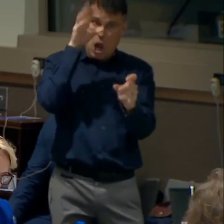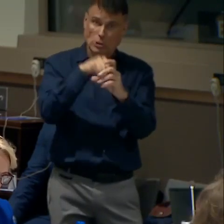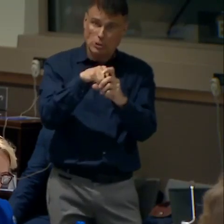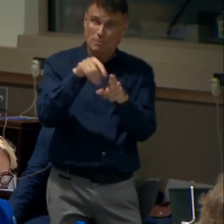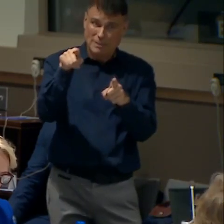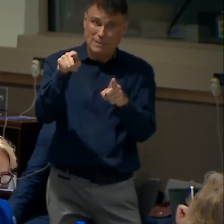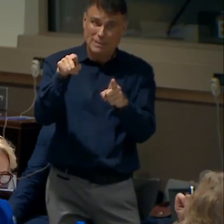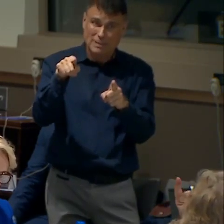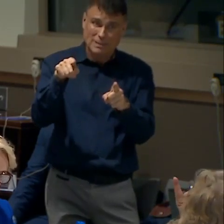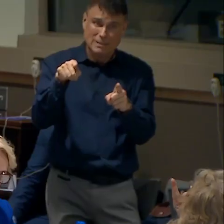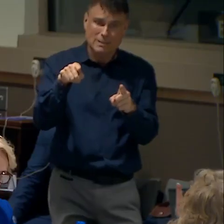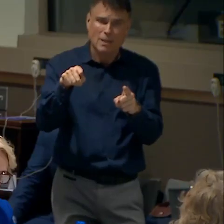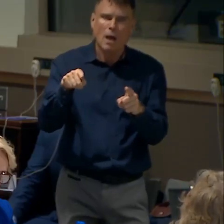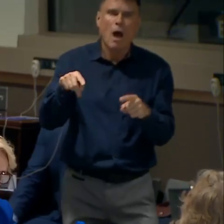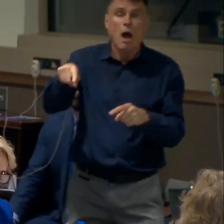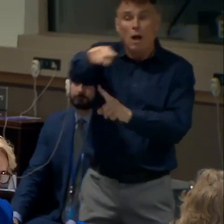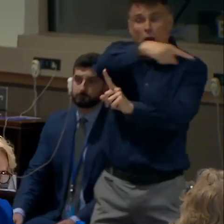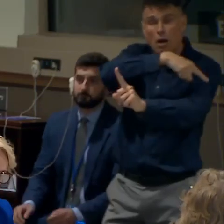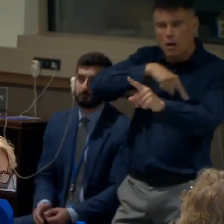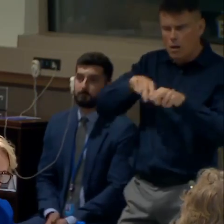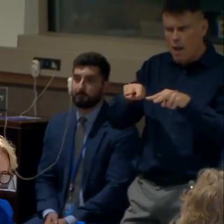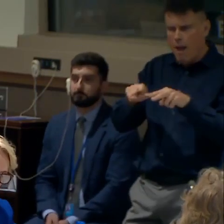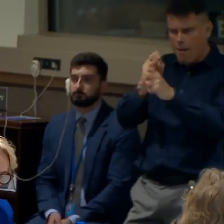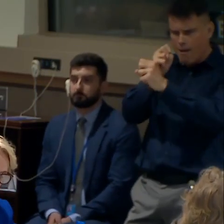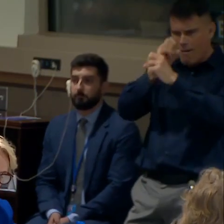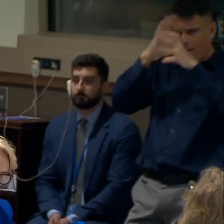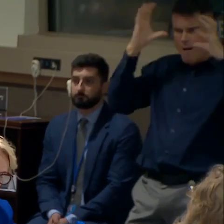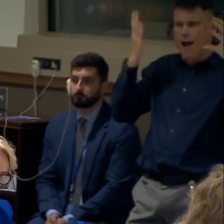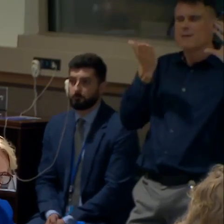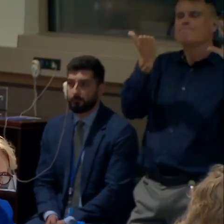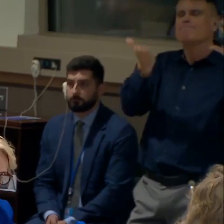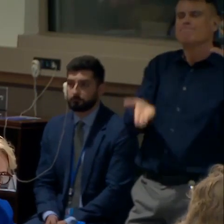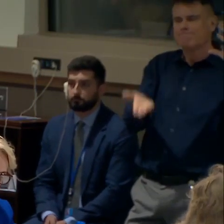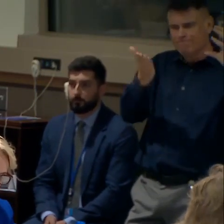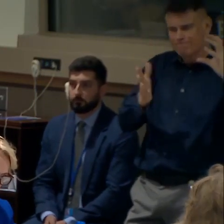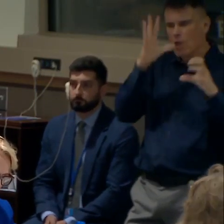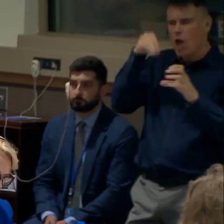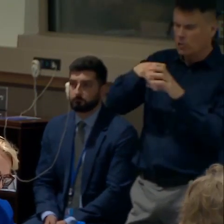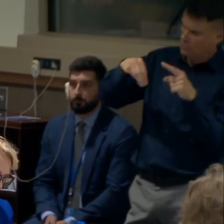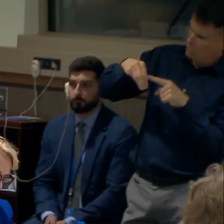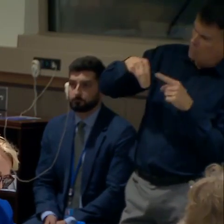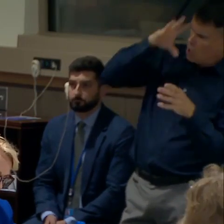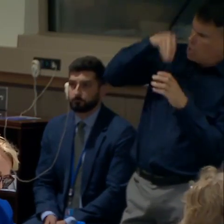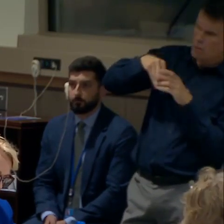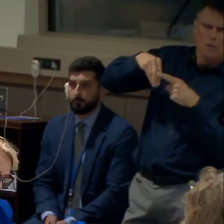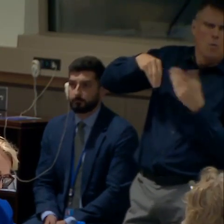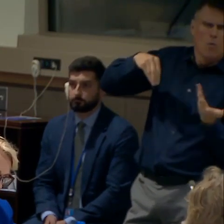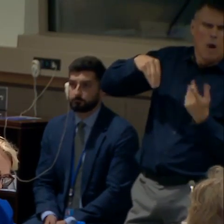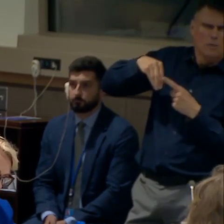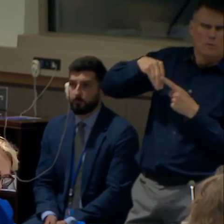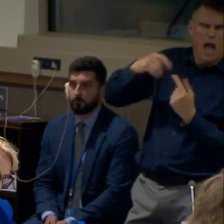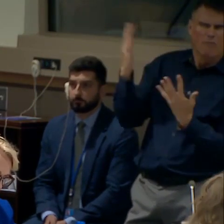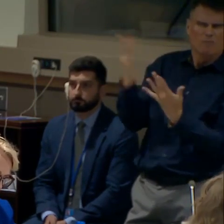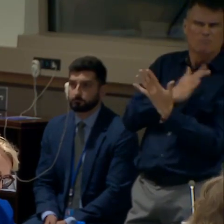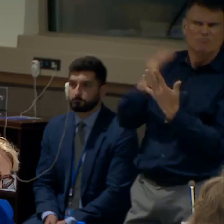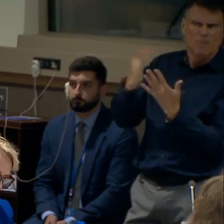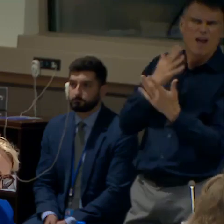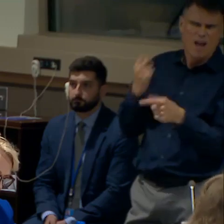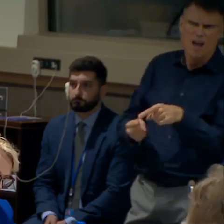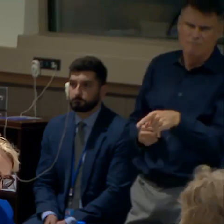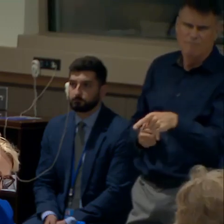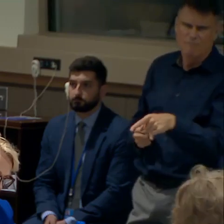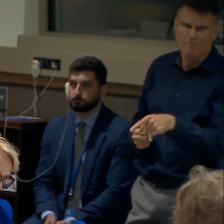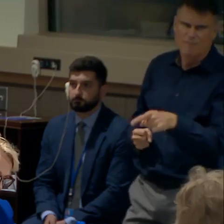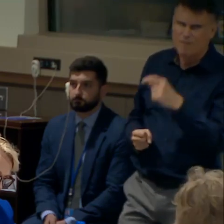thanks a lot for organizing this very timely and important session today. Thanks a lot, MEP Ajo Saliba, and definitely